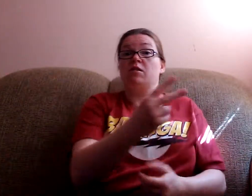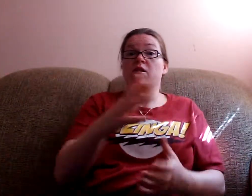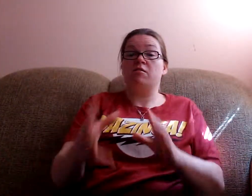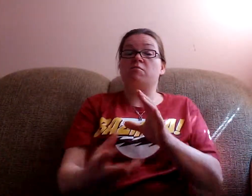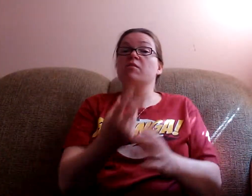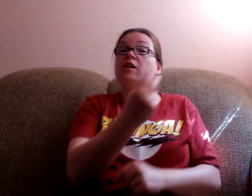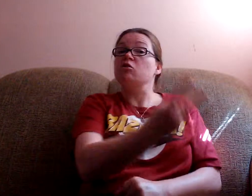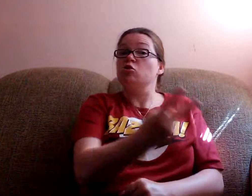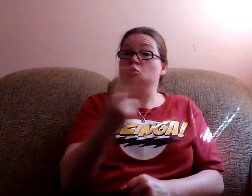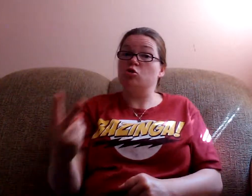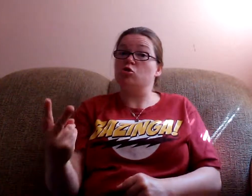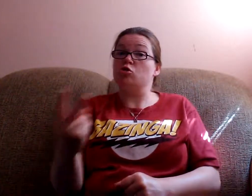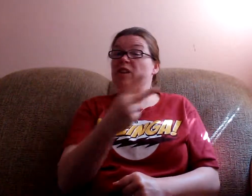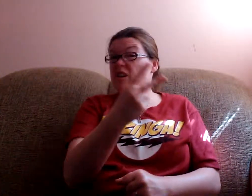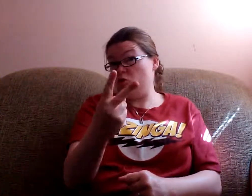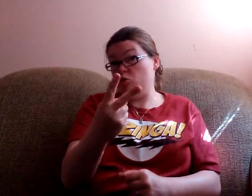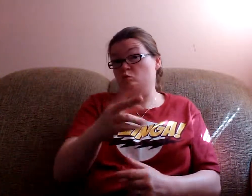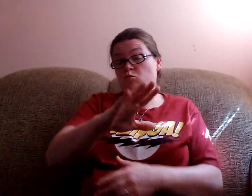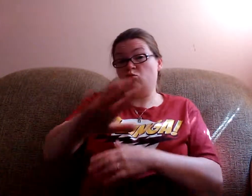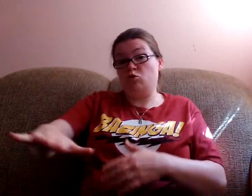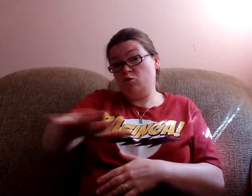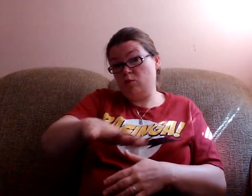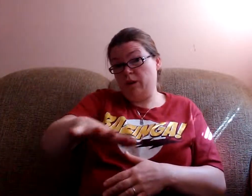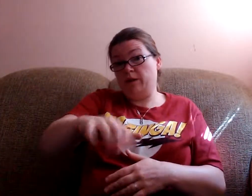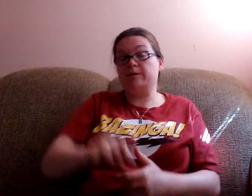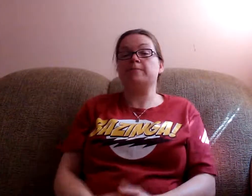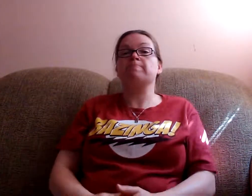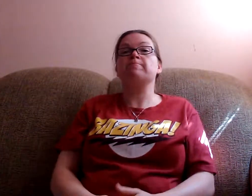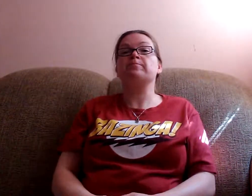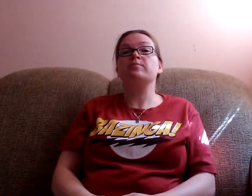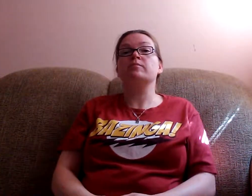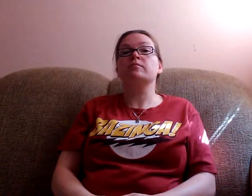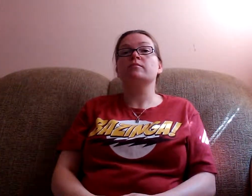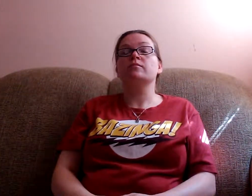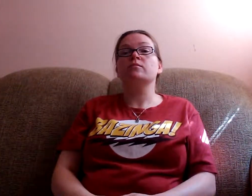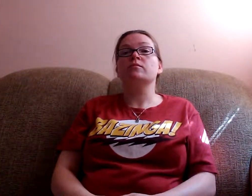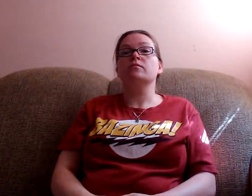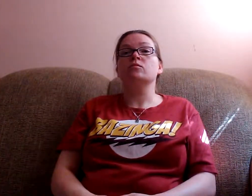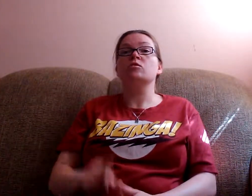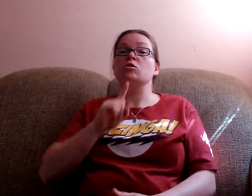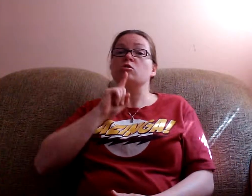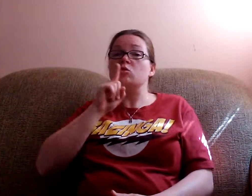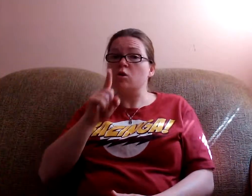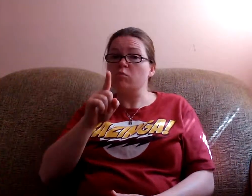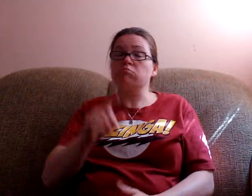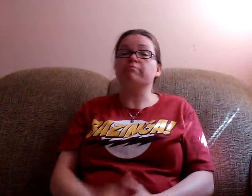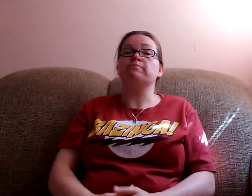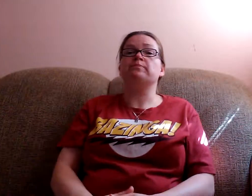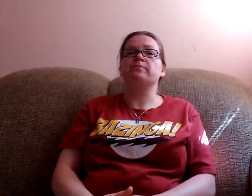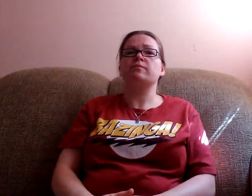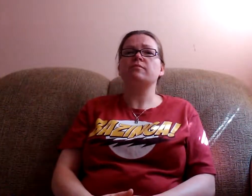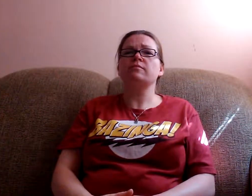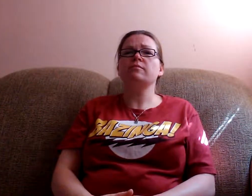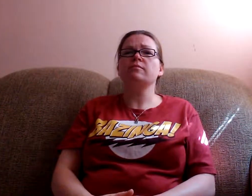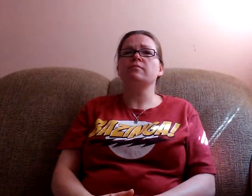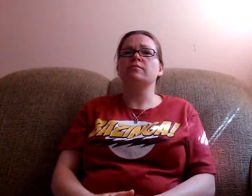the lands of her father. So in addition to this very industrious man making money on his own, he was wise enough to